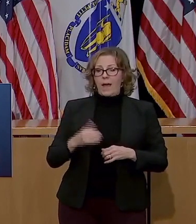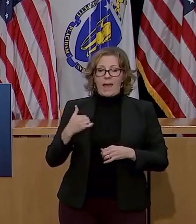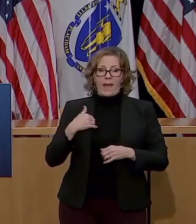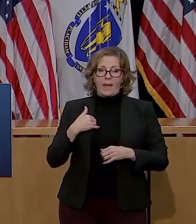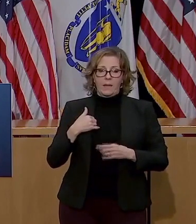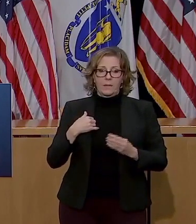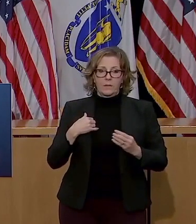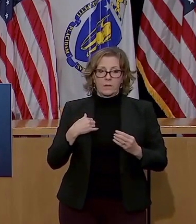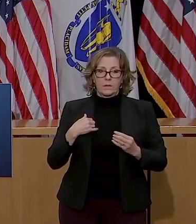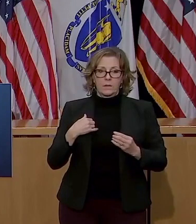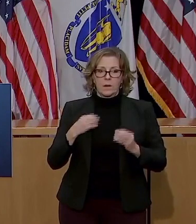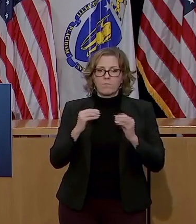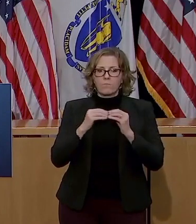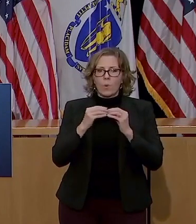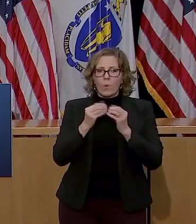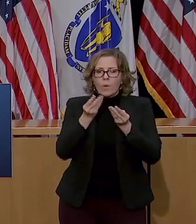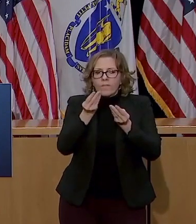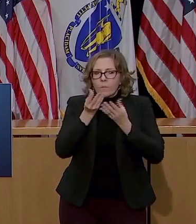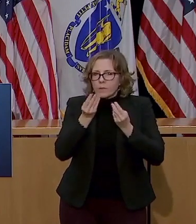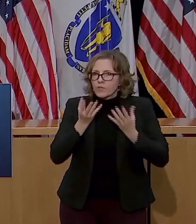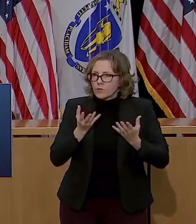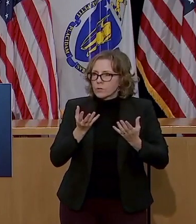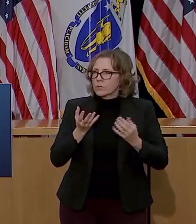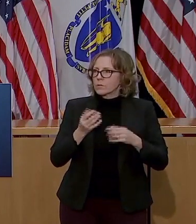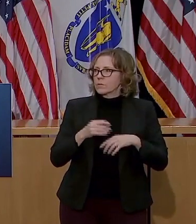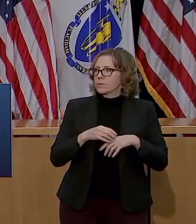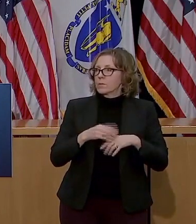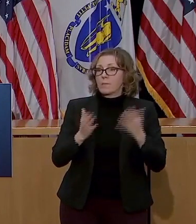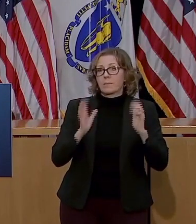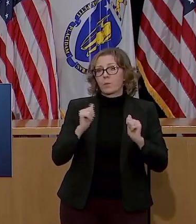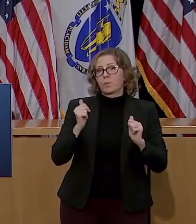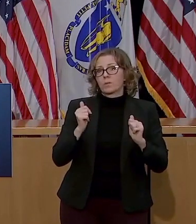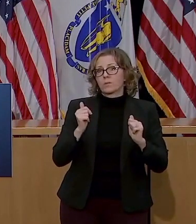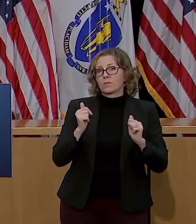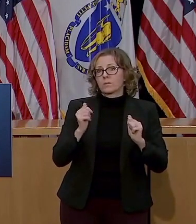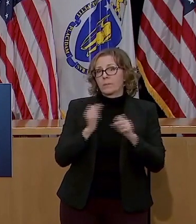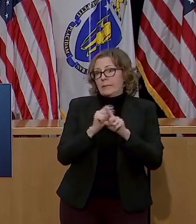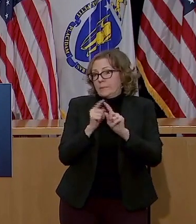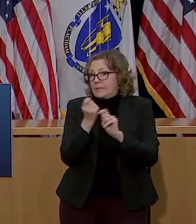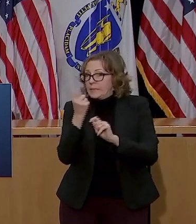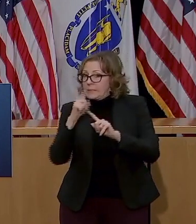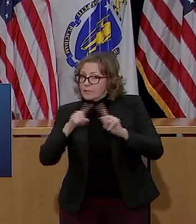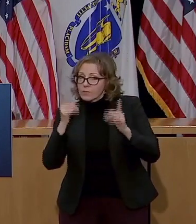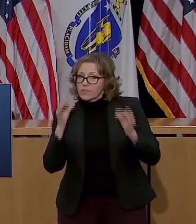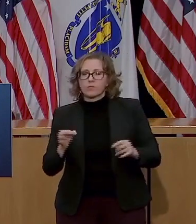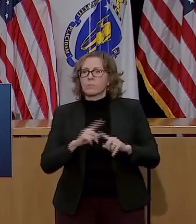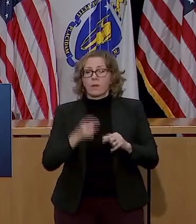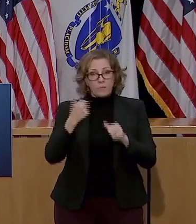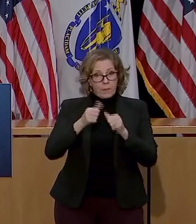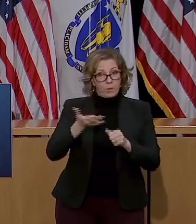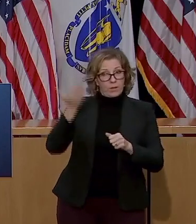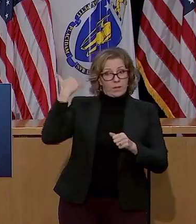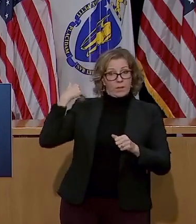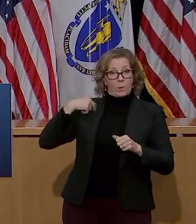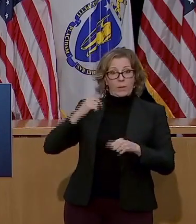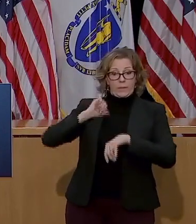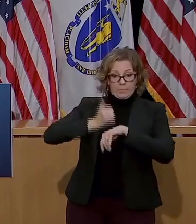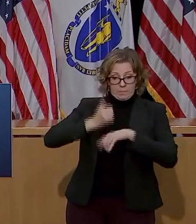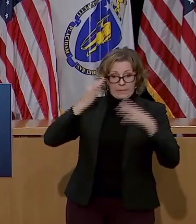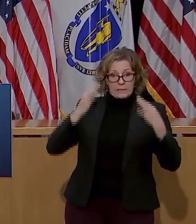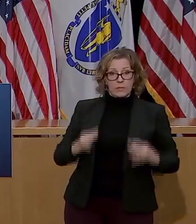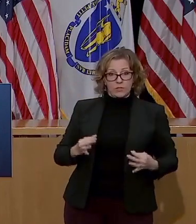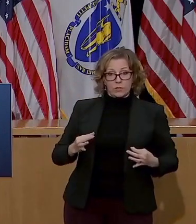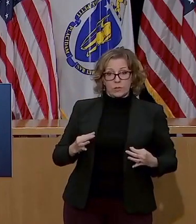a number of these issues, I might have thought a little differently about them. But let's all remember that we were making the decision, especially about health